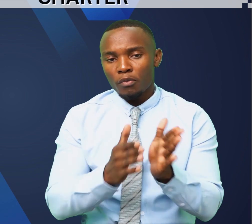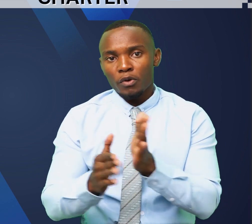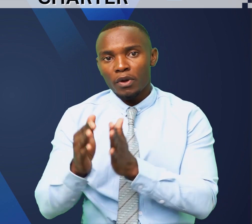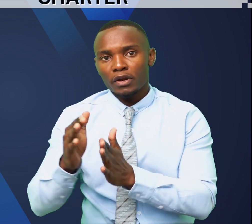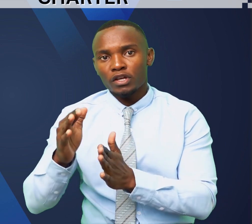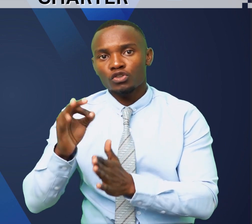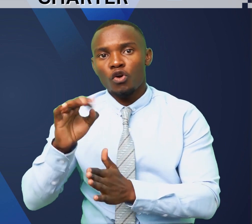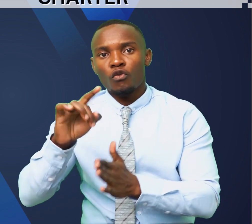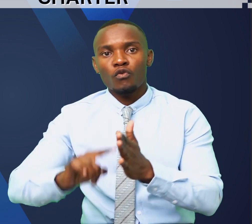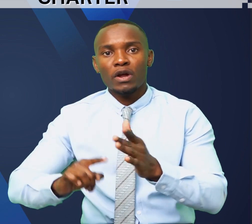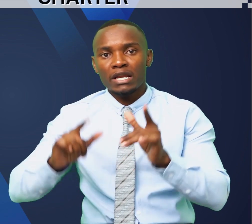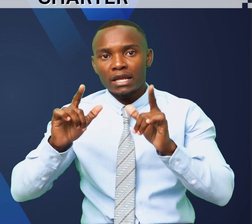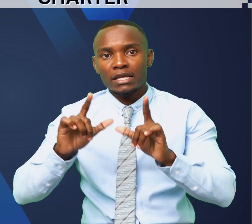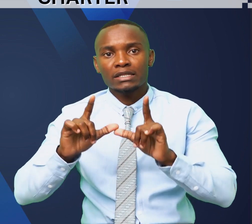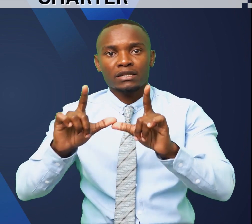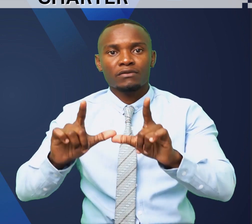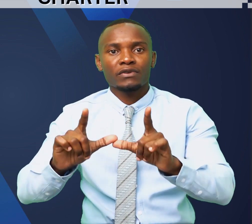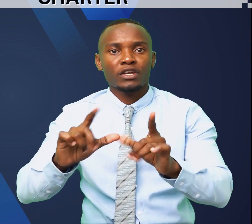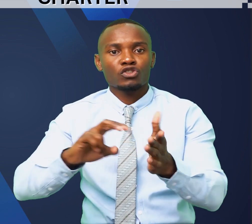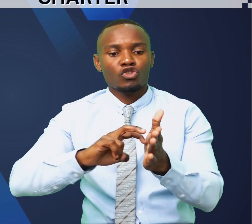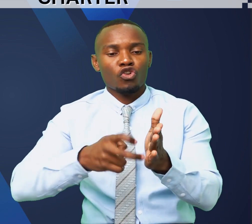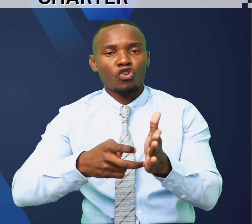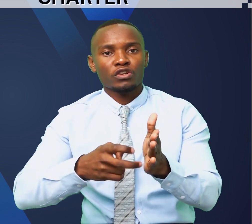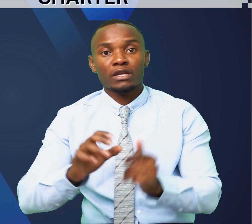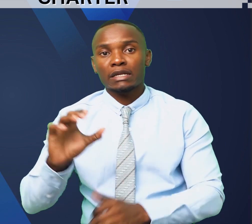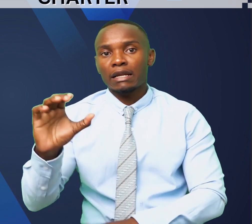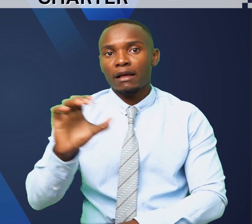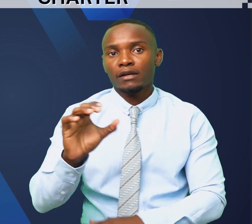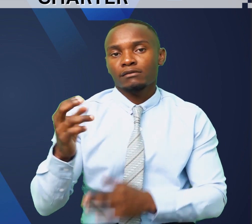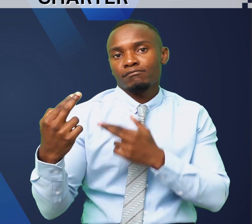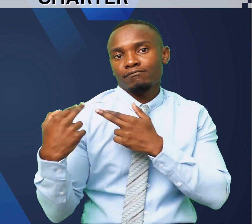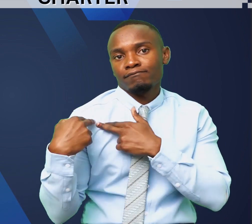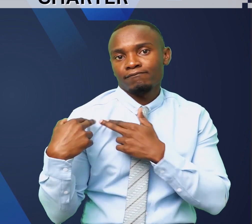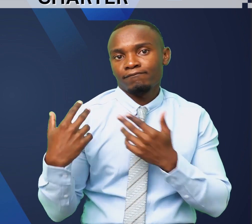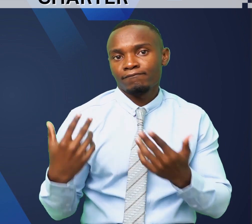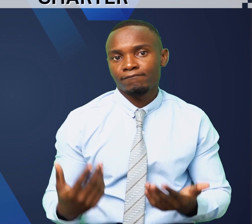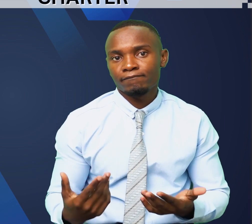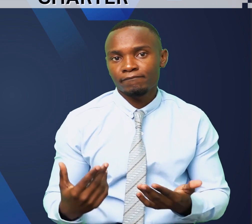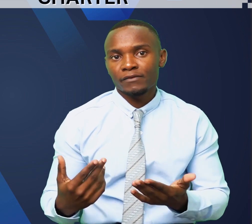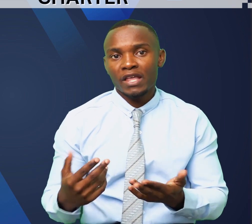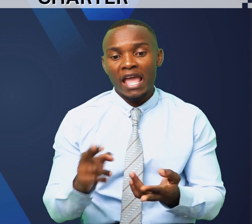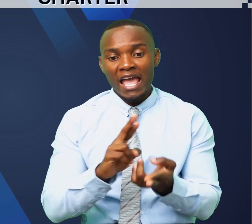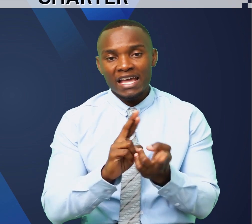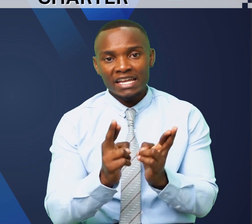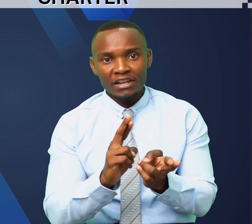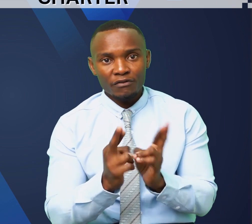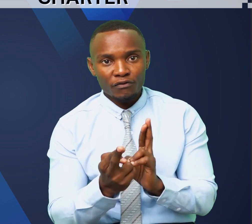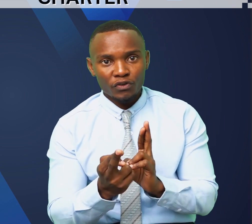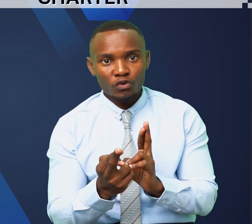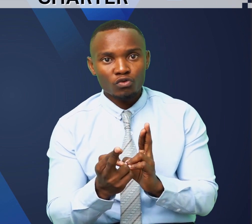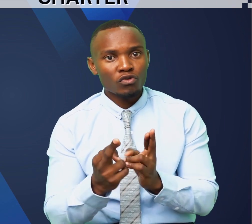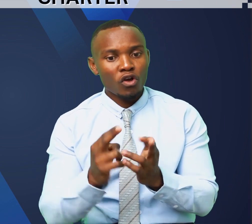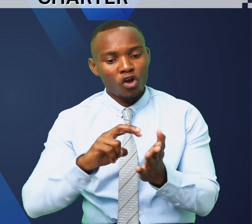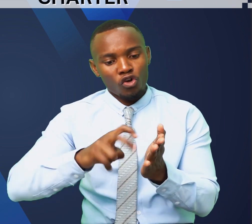preparation of certification contract. Customer obligation, review contract and sign.